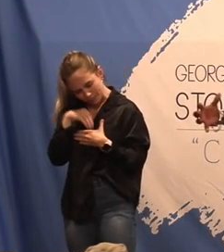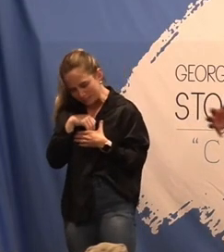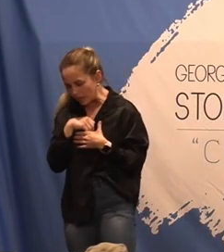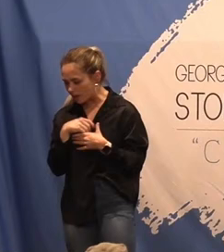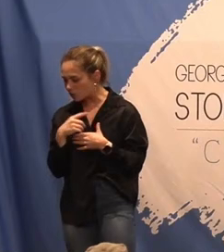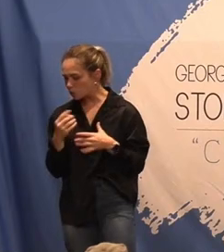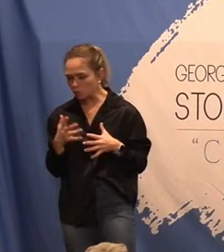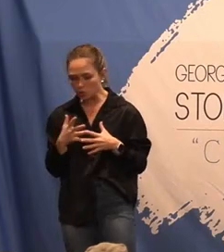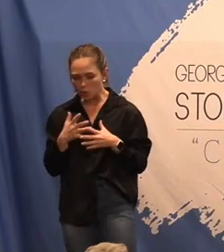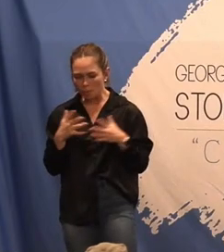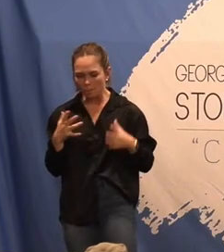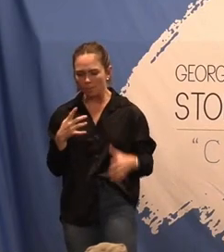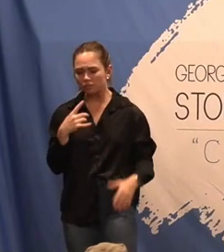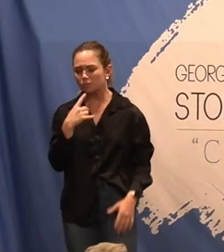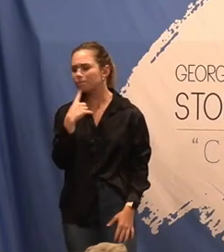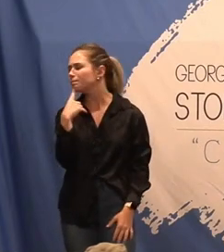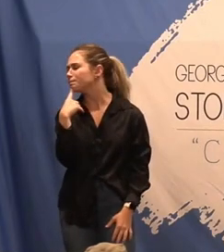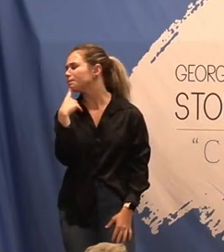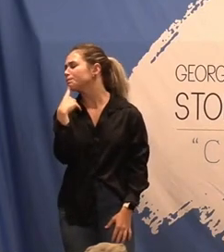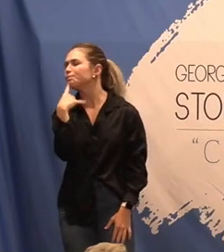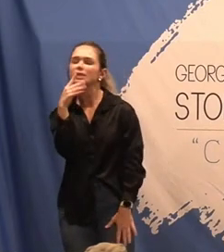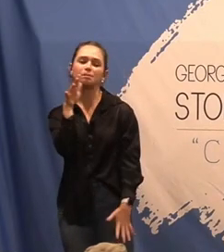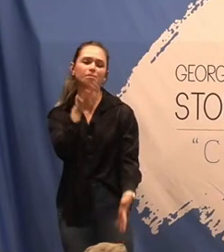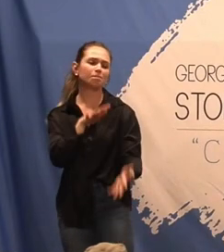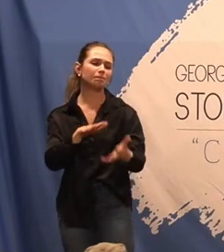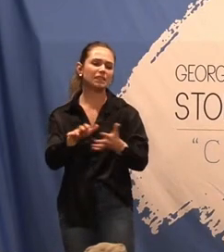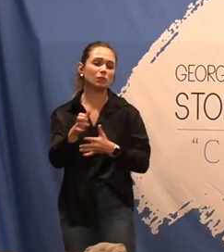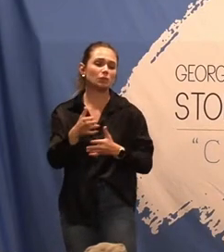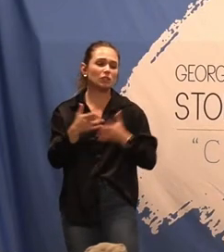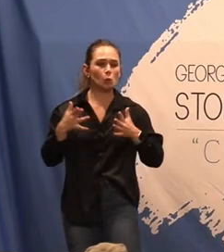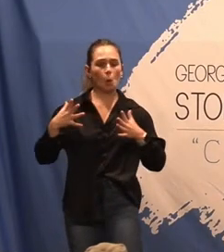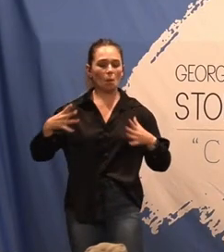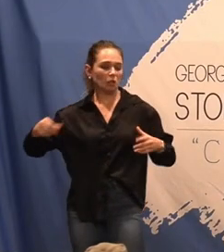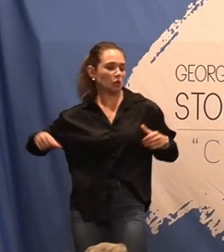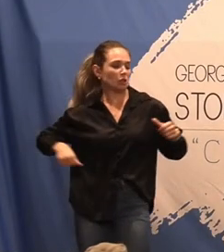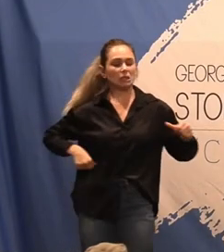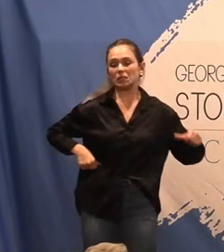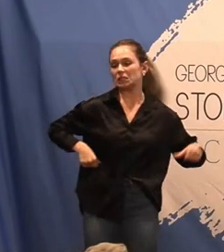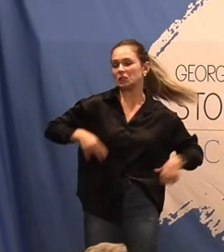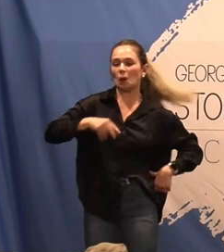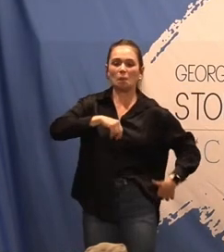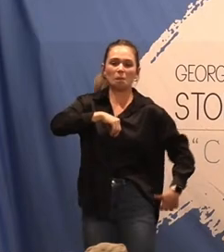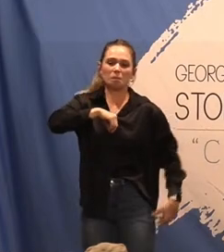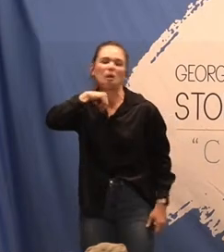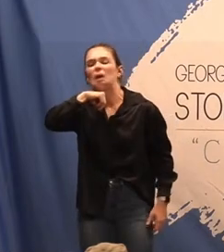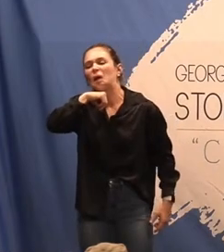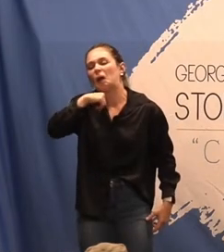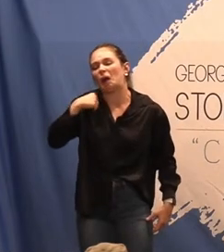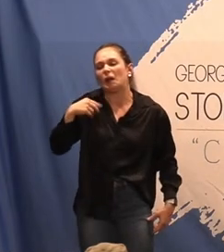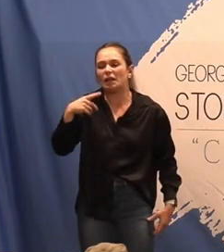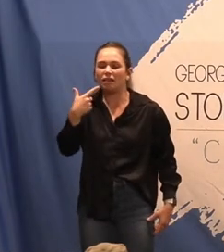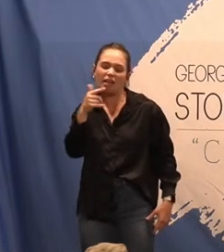too much self-pity got mixed up with too much ego and too much gassy wrath.